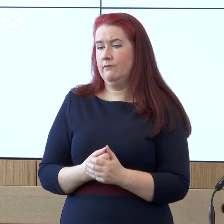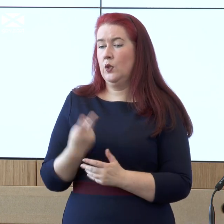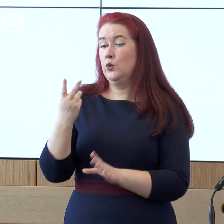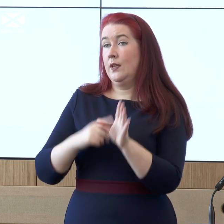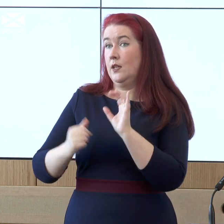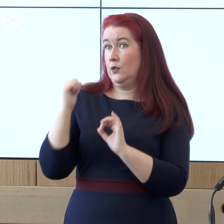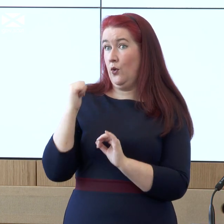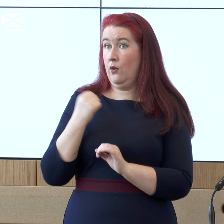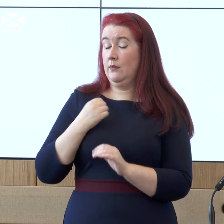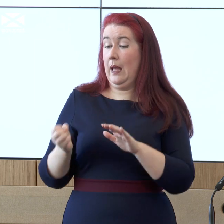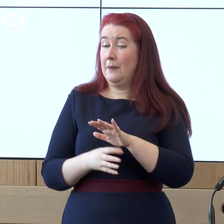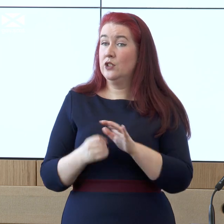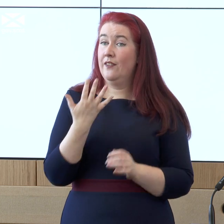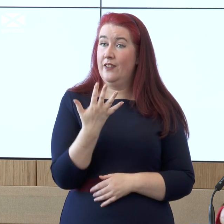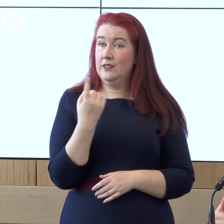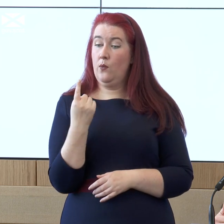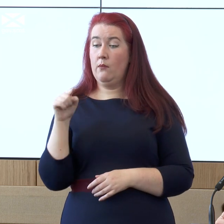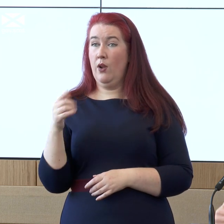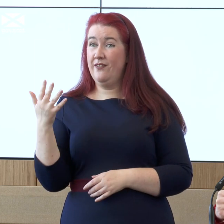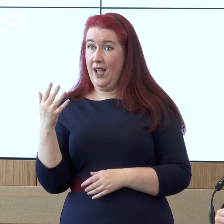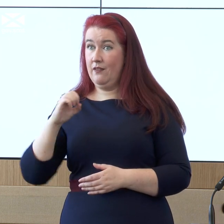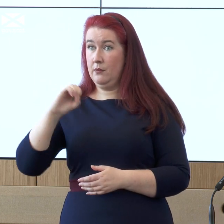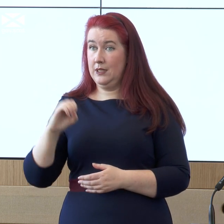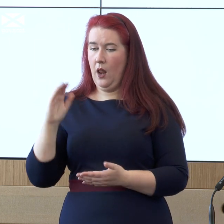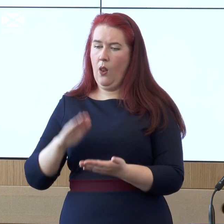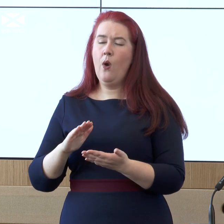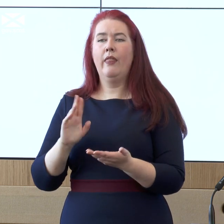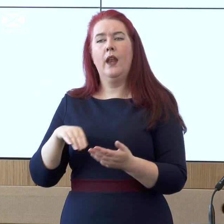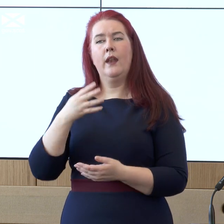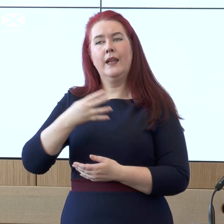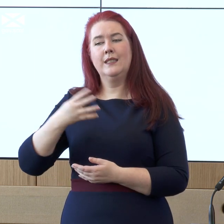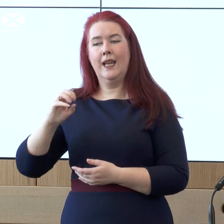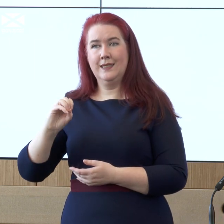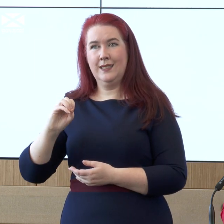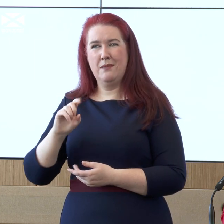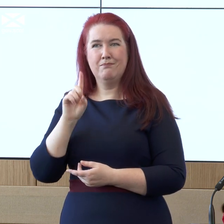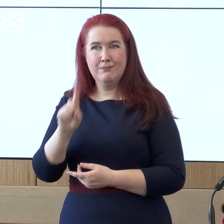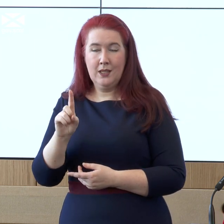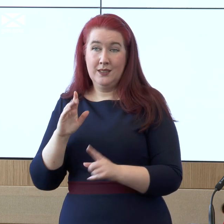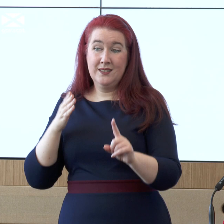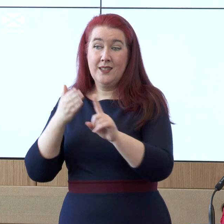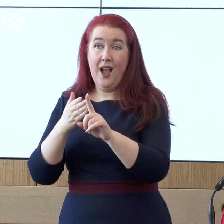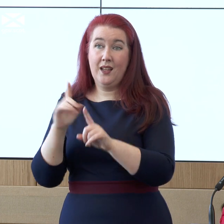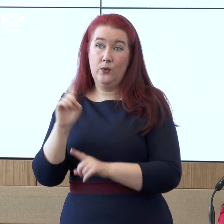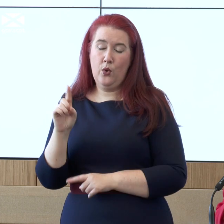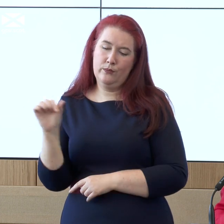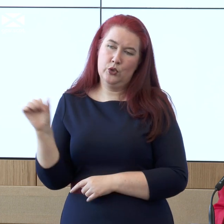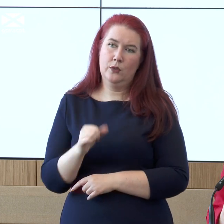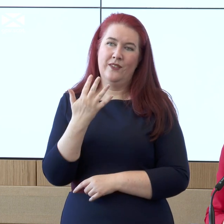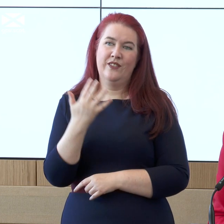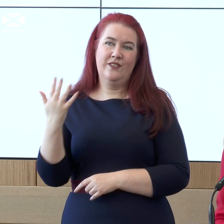were 51.5% lower than in 1990. But to meet that year's annual target, they needed to